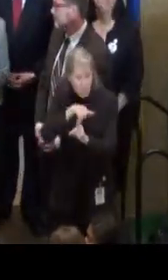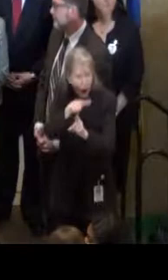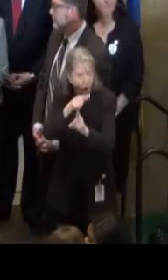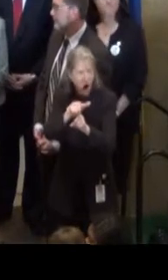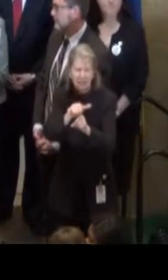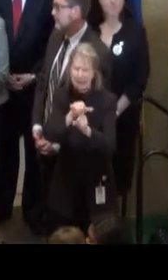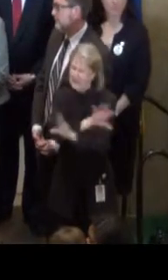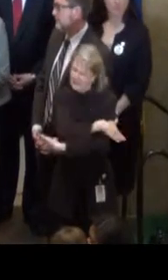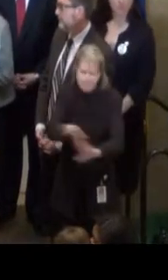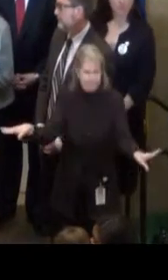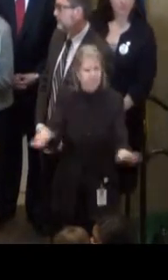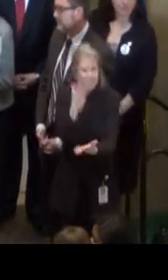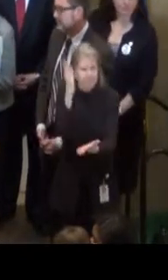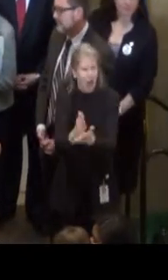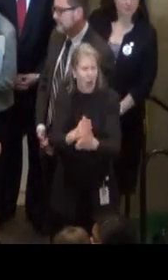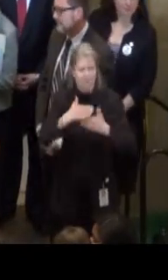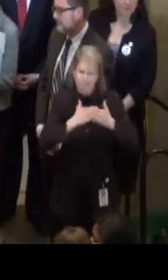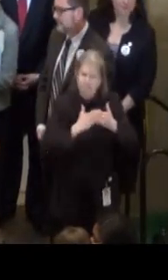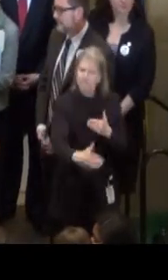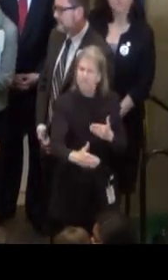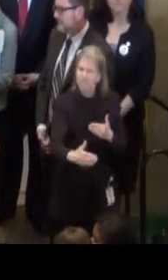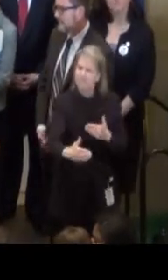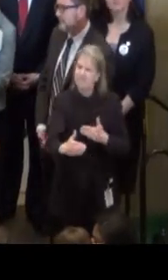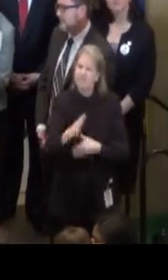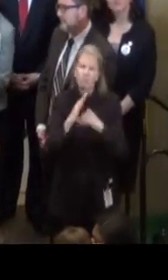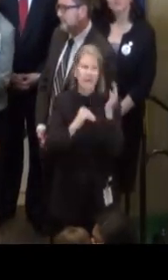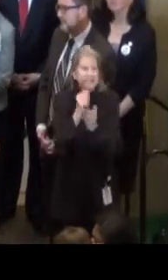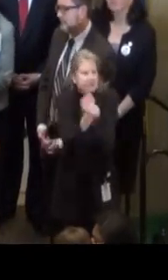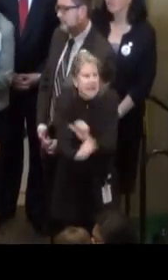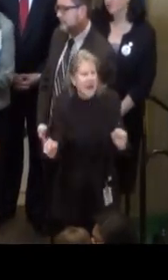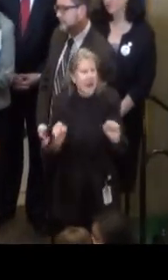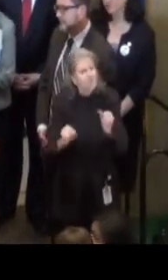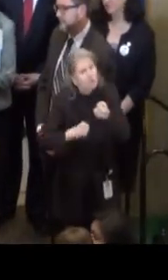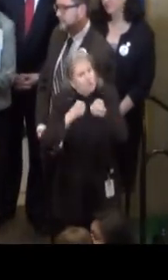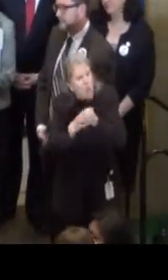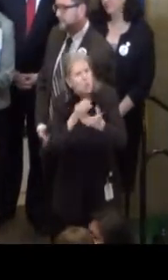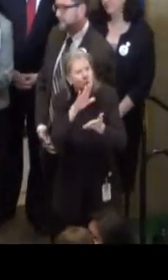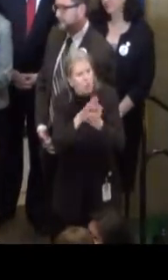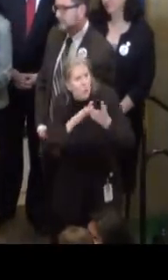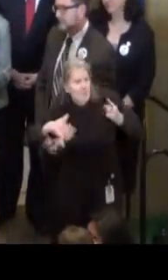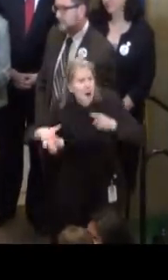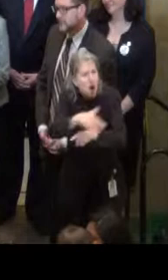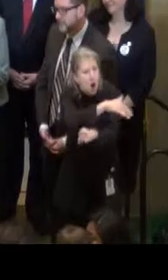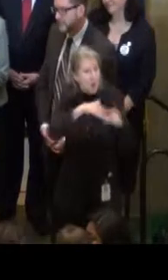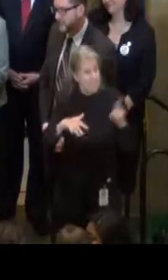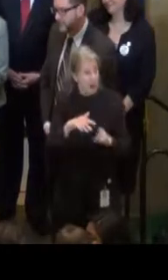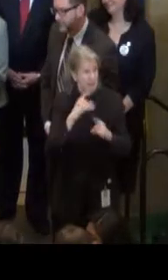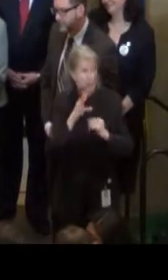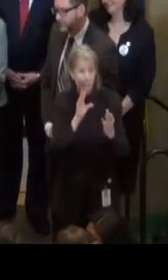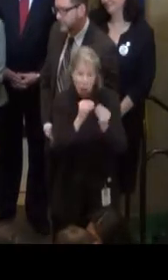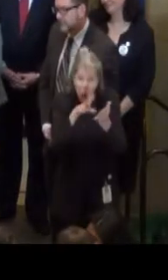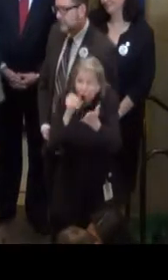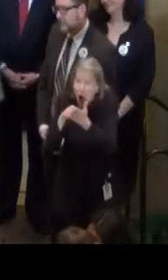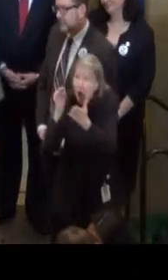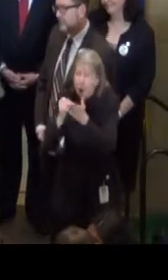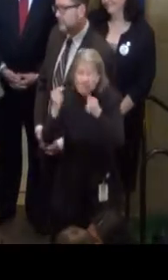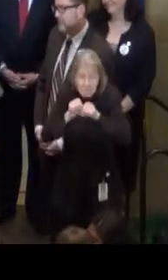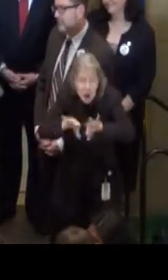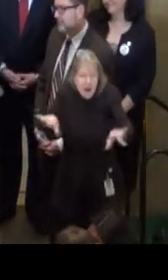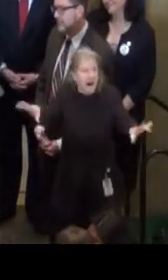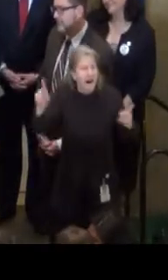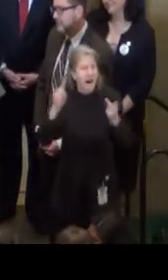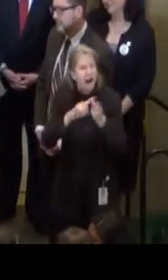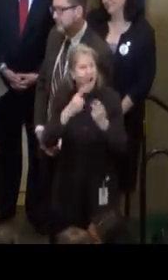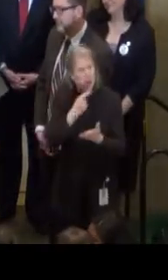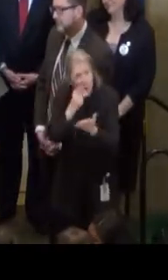bullying and build safe and supportive school climates so everybody can learn, more kids can graduate, you can reach your